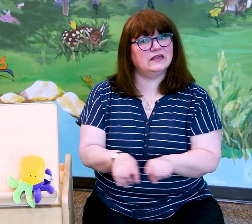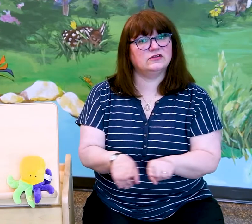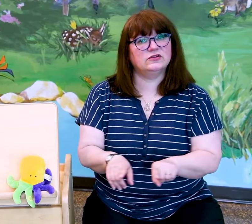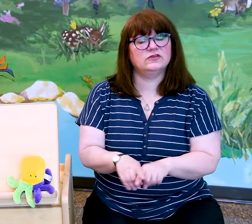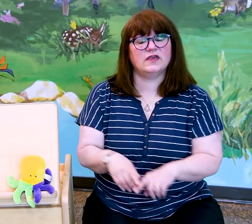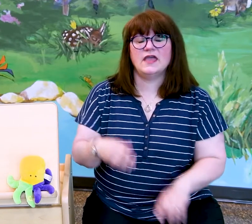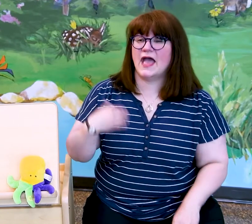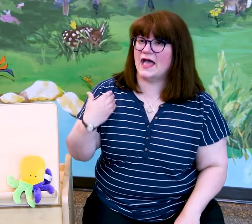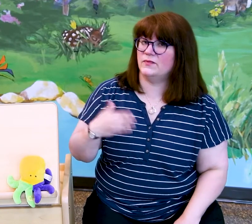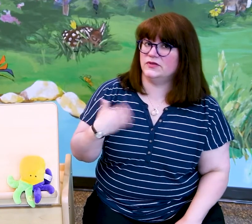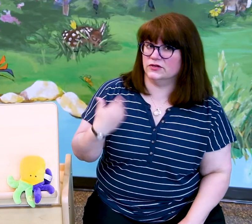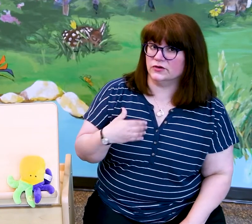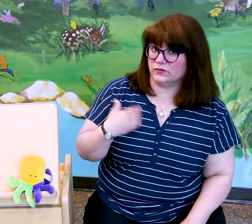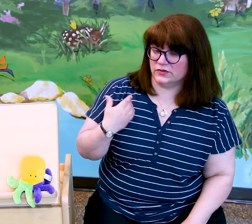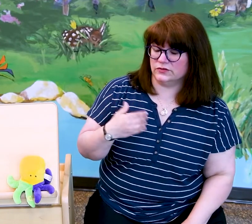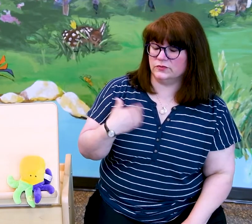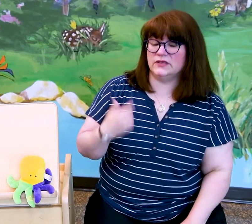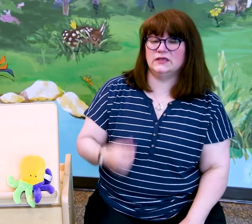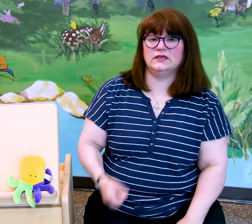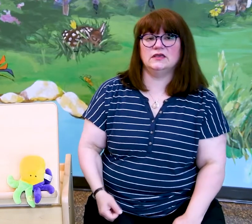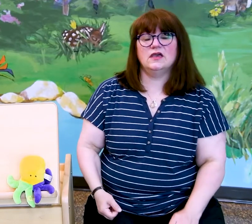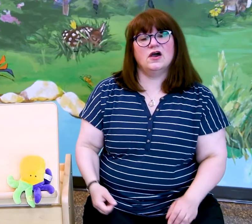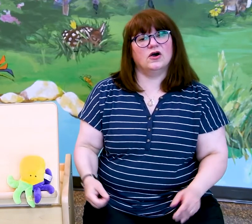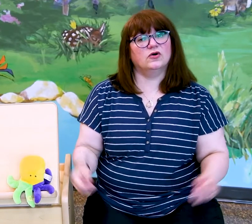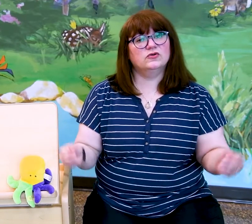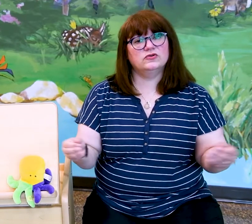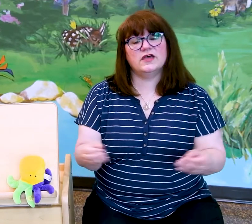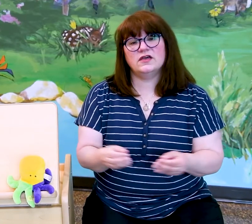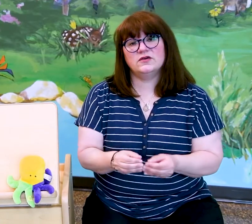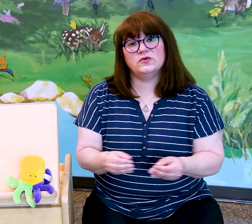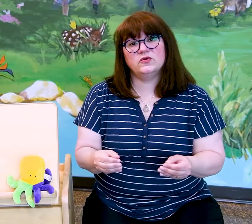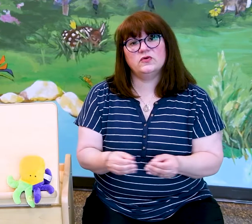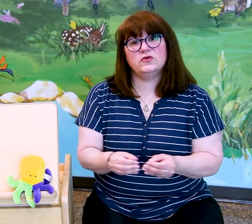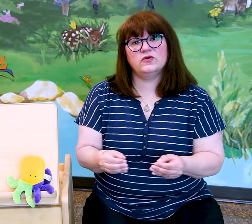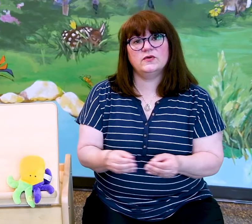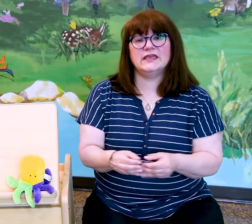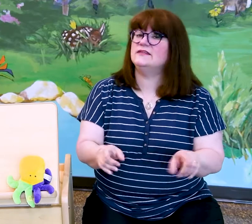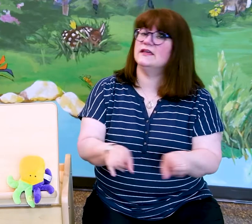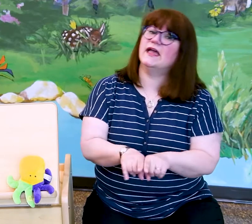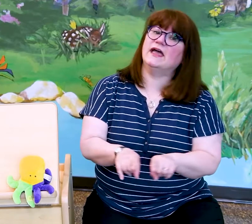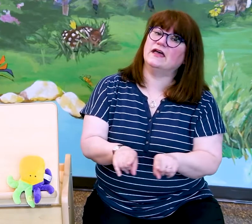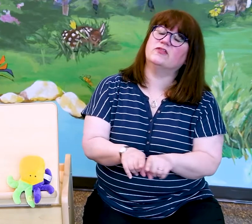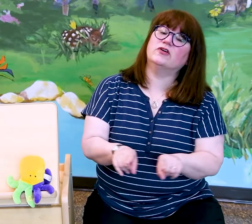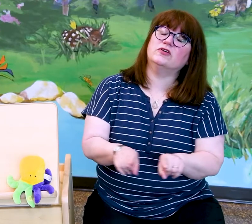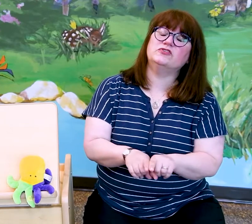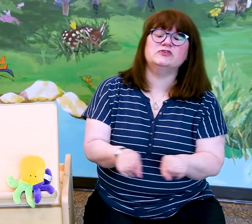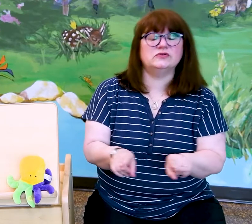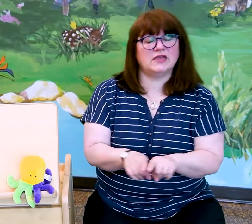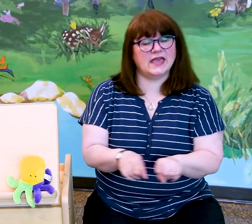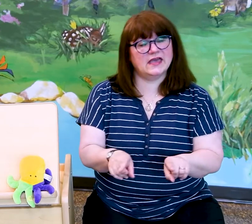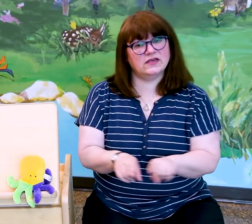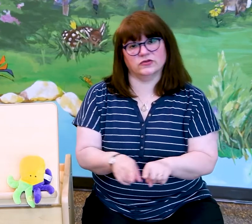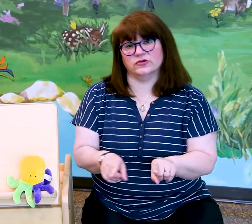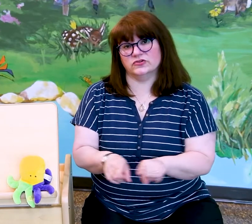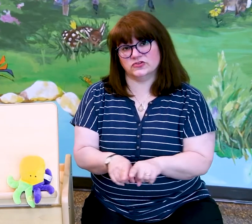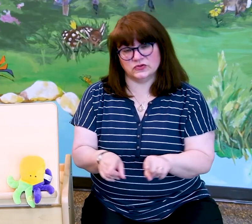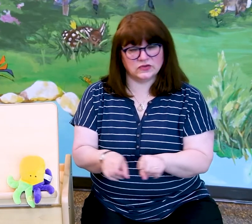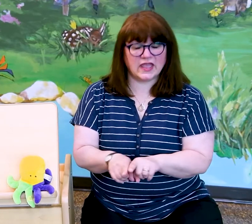together, the happier we'll be. Oh, the more we get together, together,